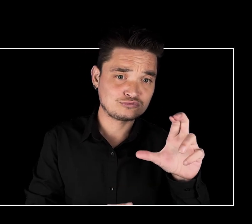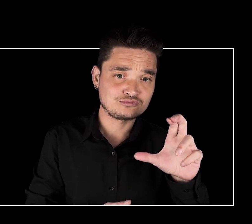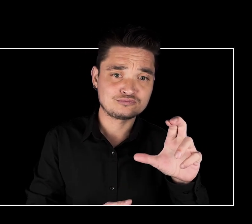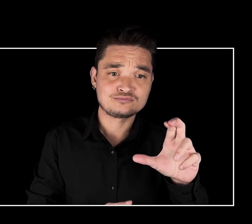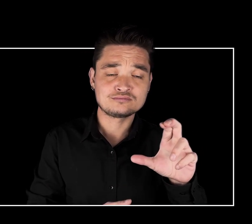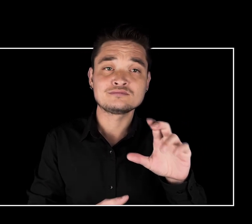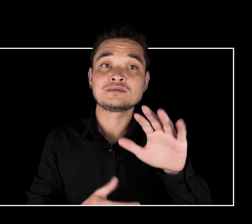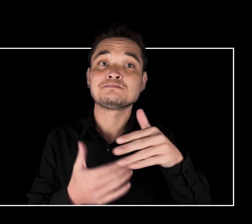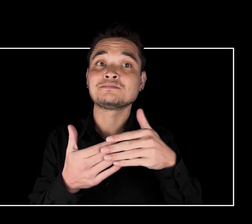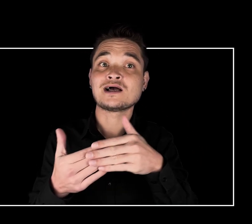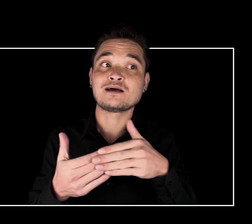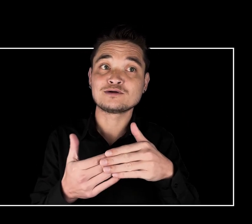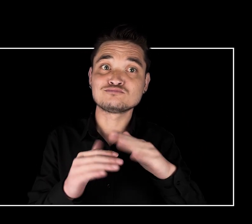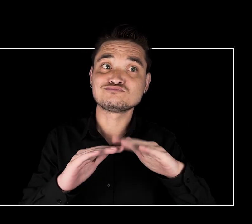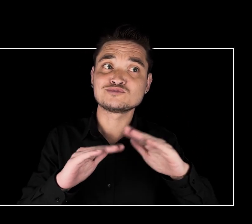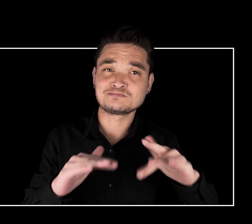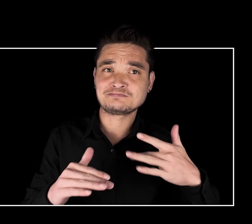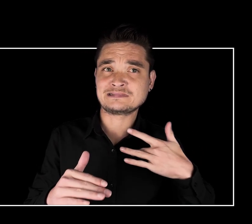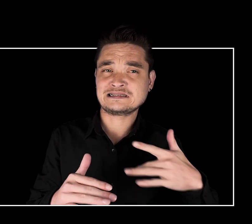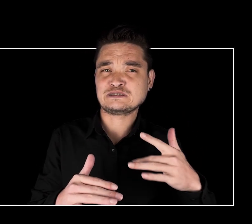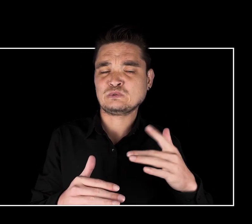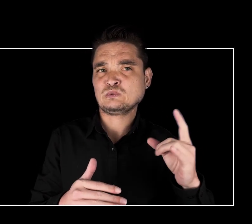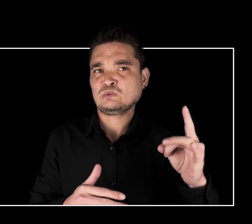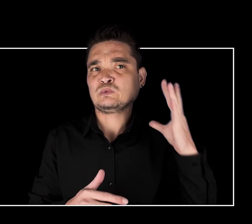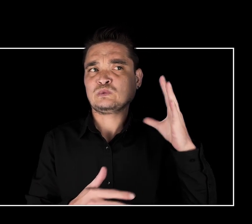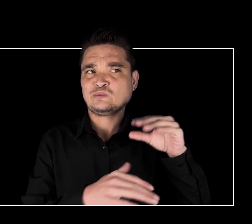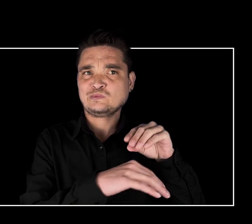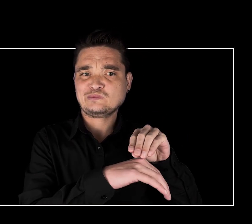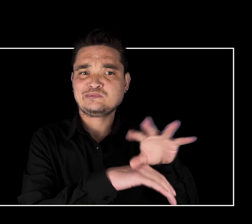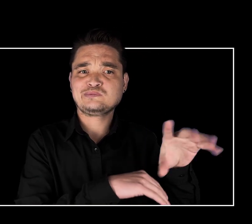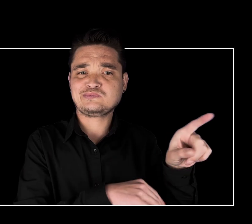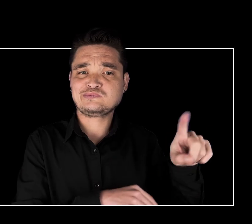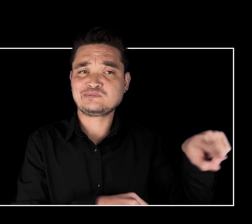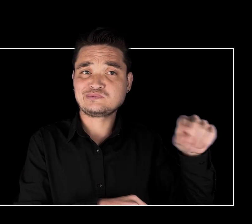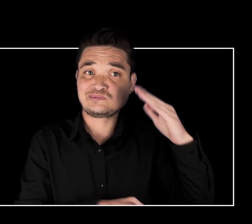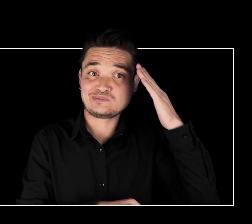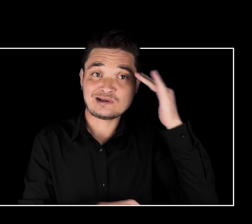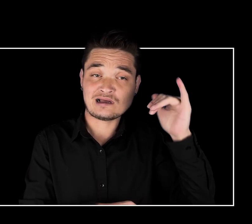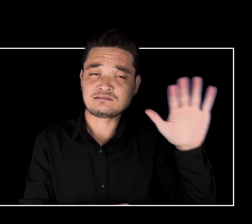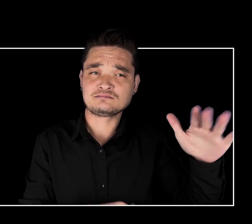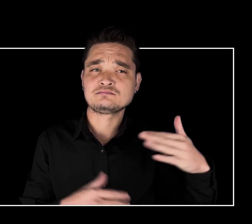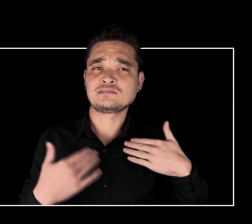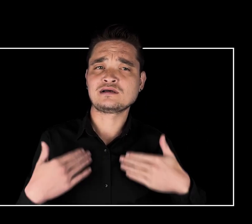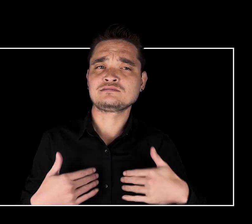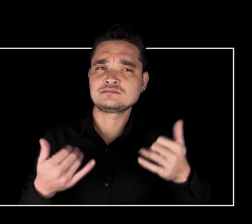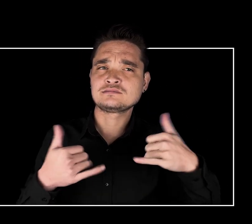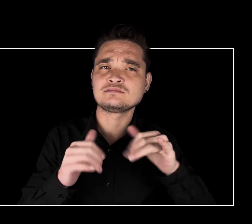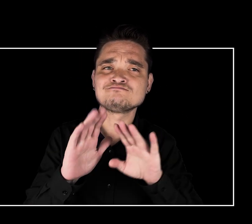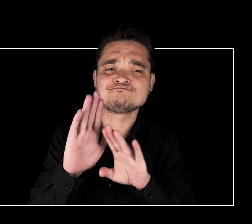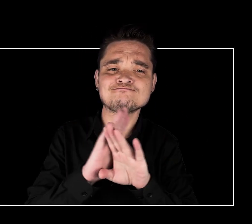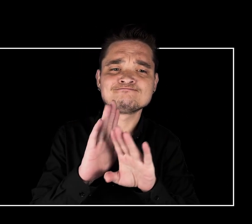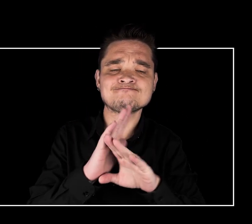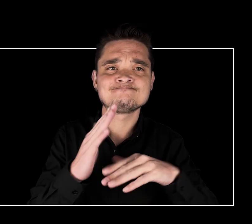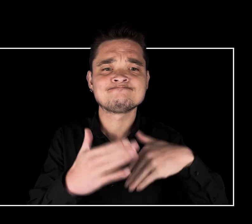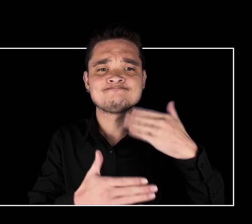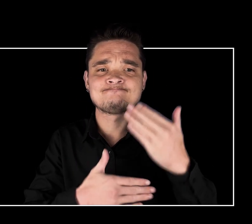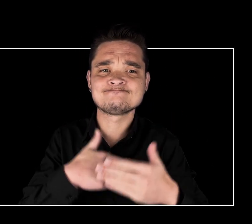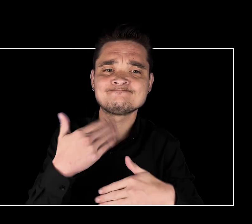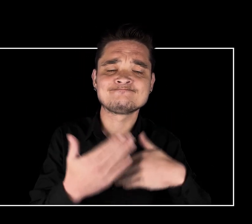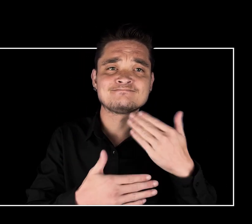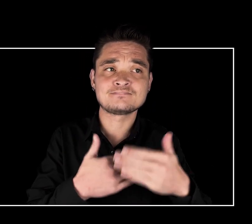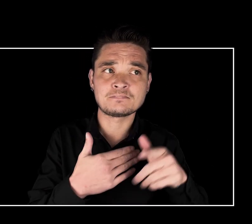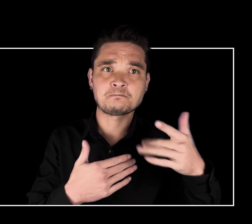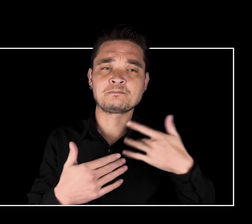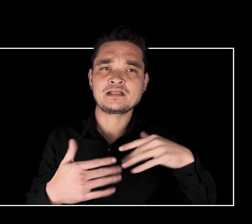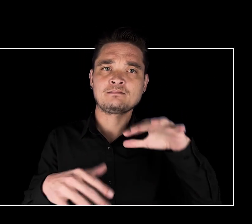children are more vulnerable to the impacts of toxic chemicals because their bodies are rapidly growing and developing. They breathe